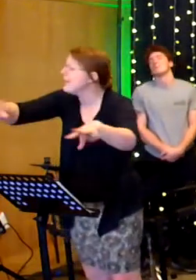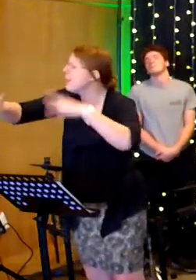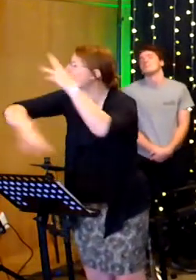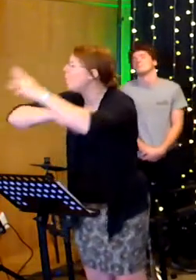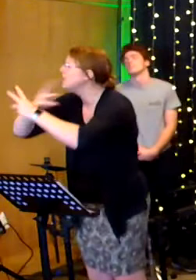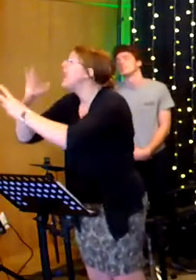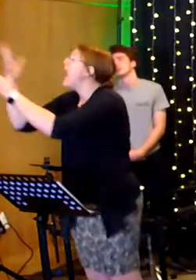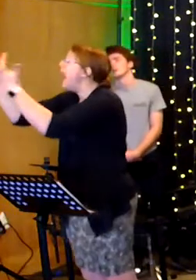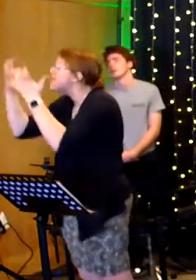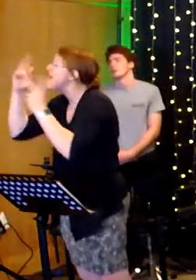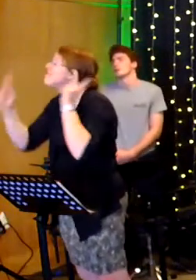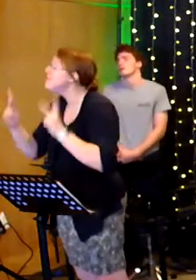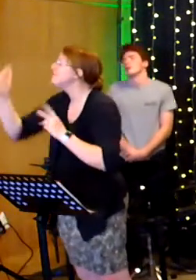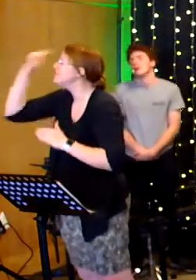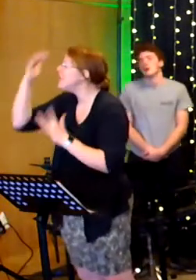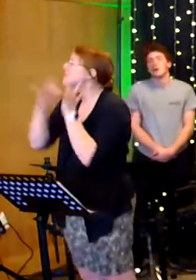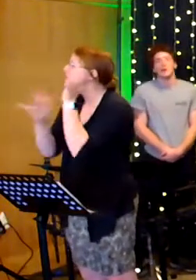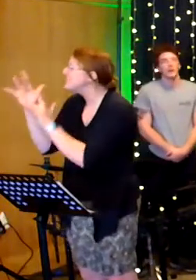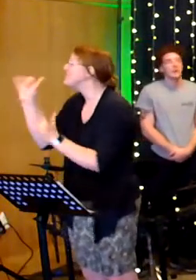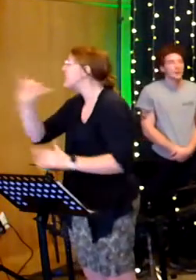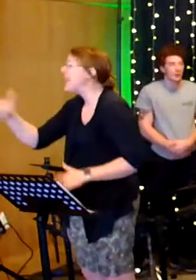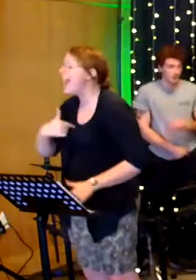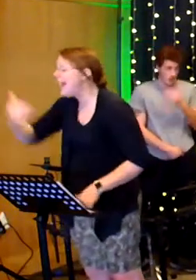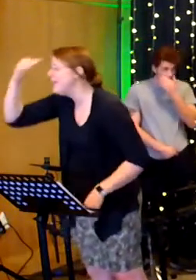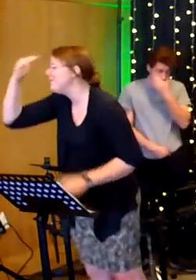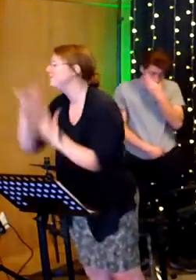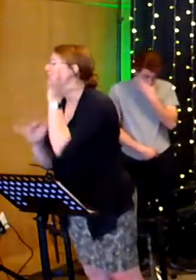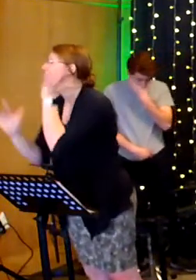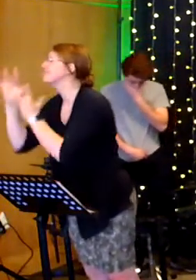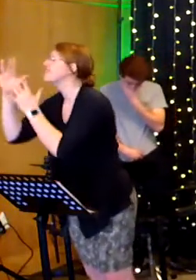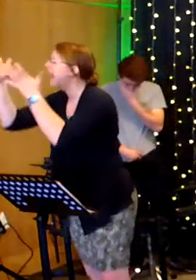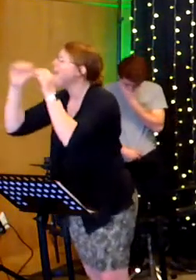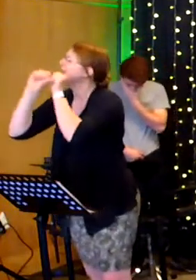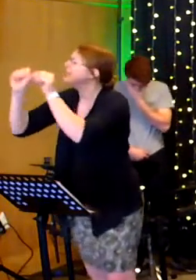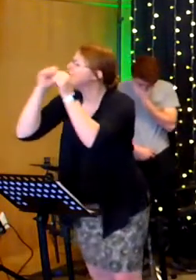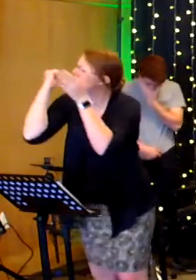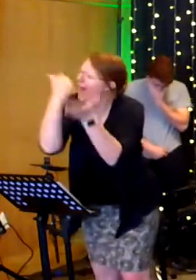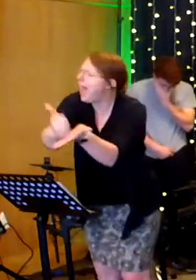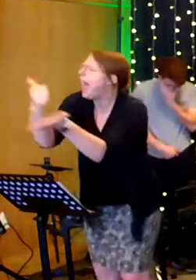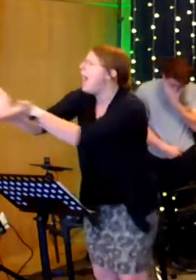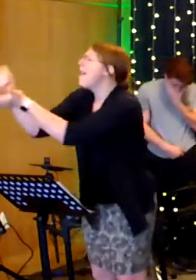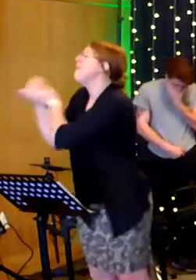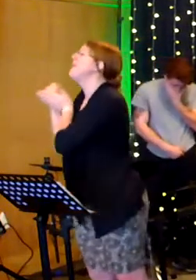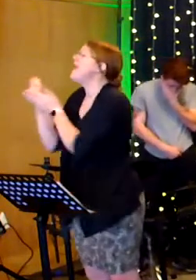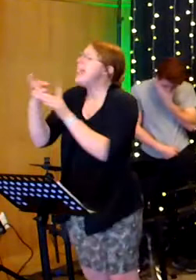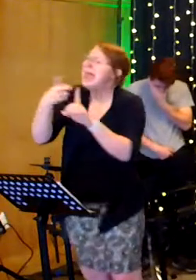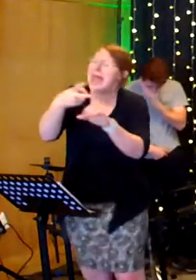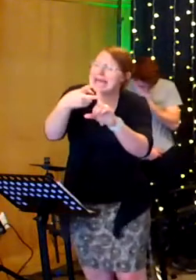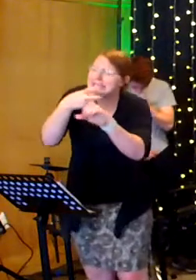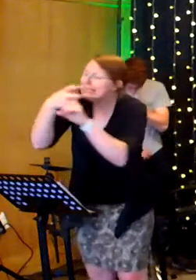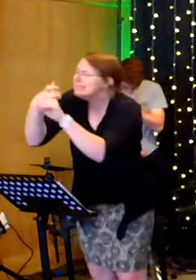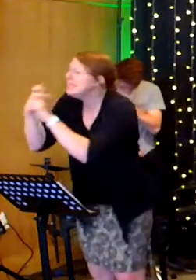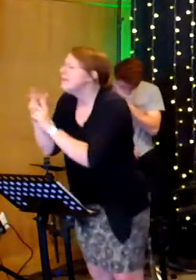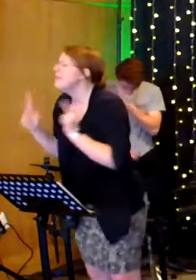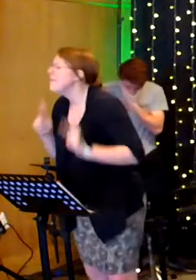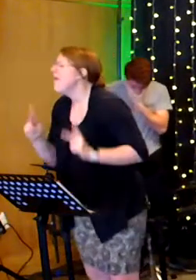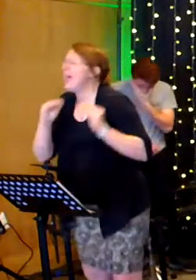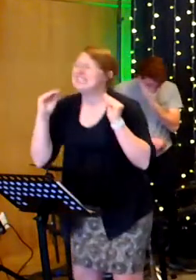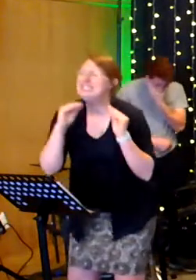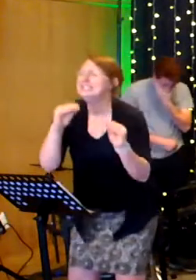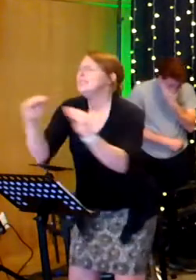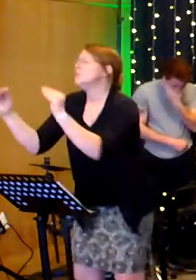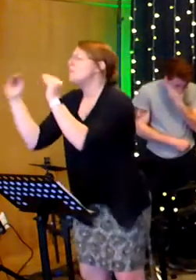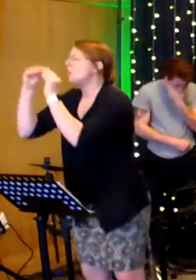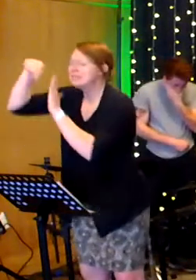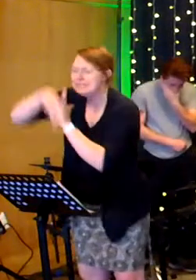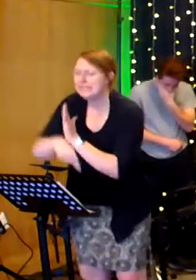know Jesus like we know Jesus and so that we can continue to help and disciple the people in our church to know Jesus even better